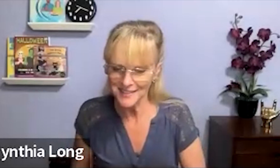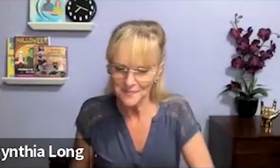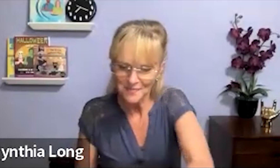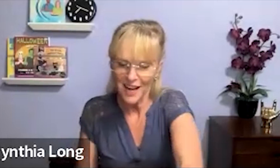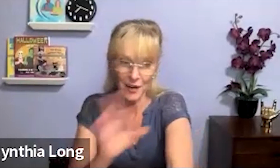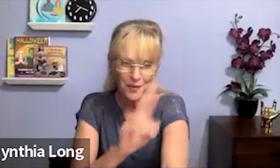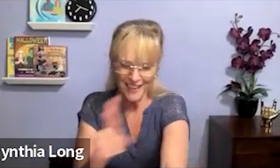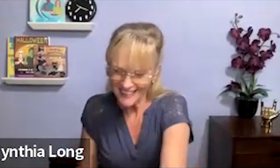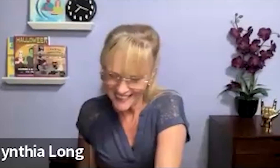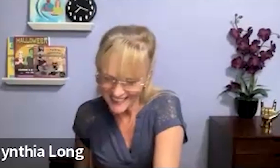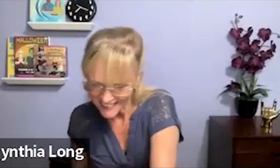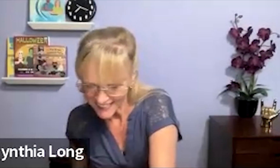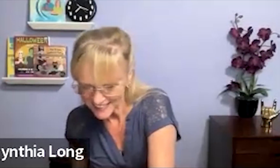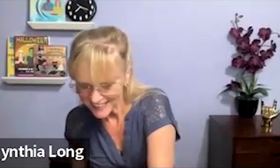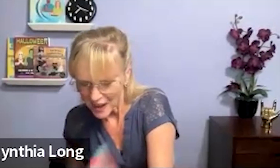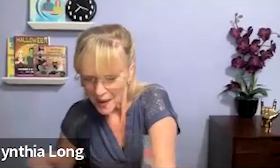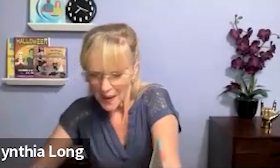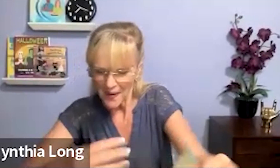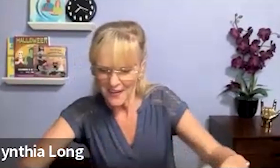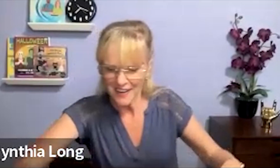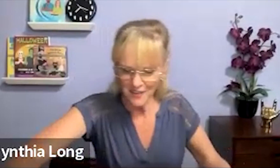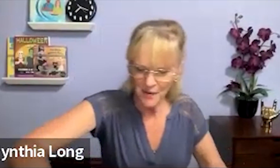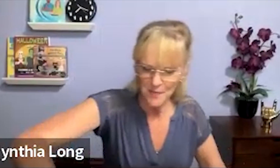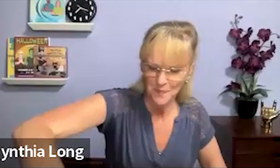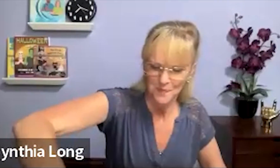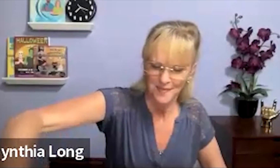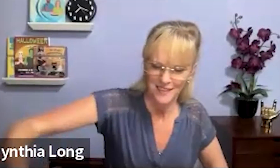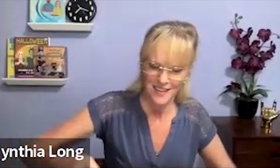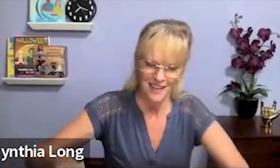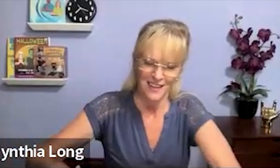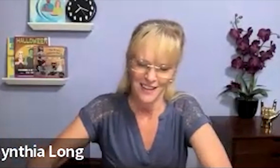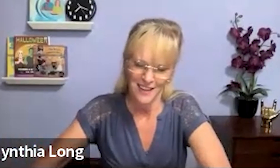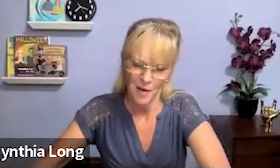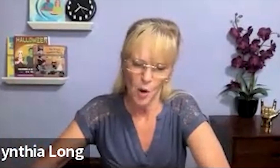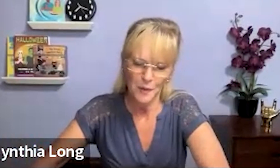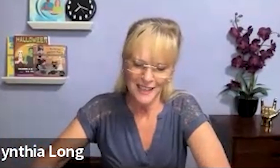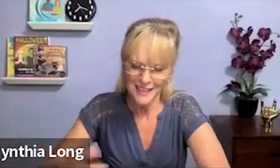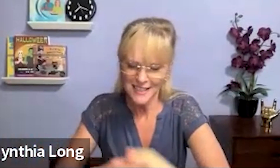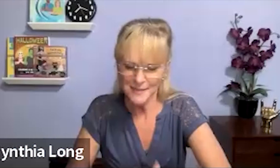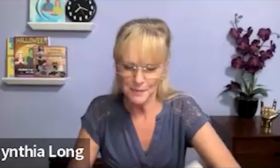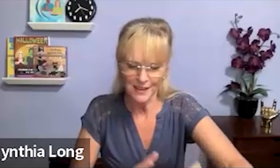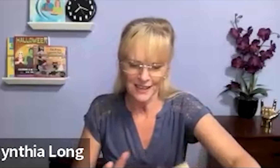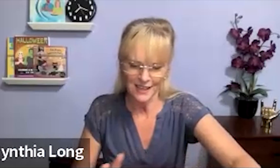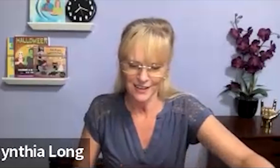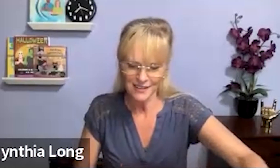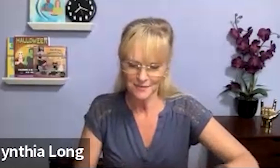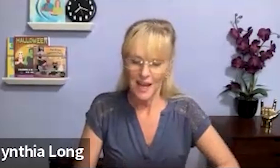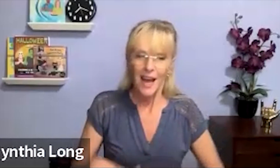signs. Are you ready? All right, here we go. I'm opening this book here. And